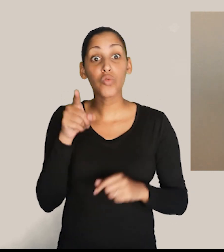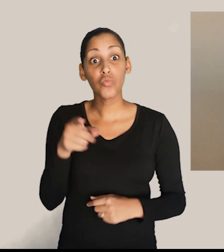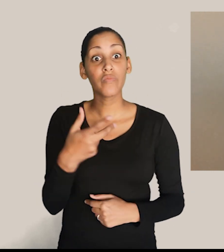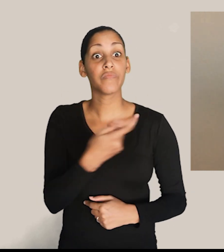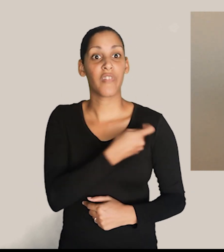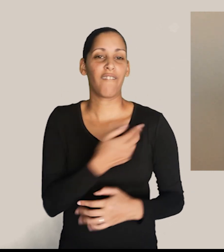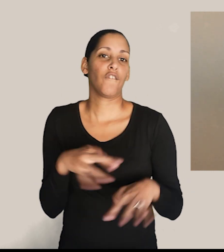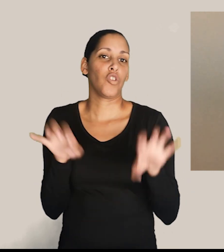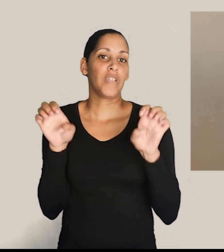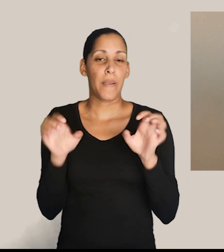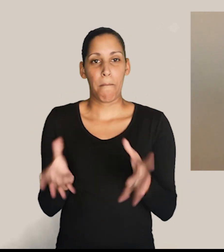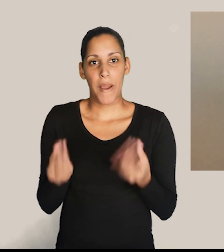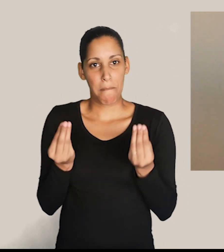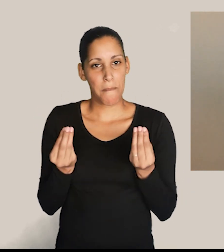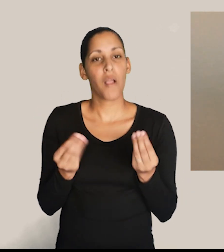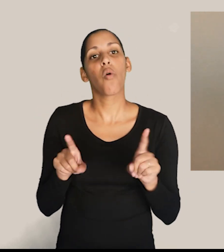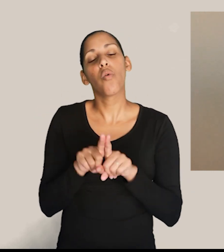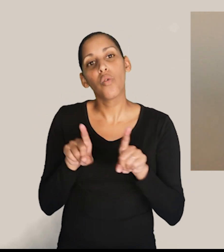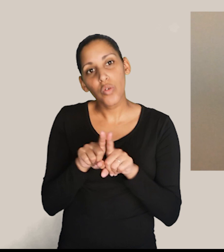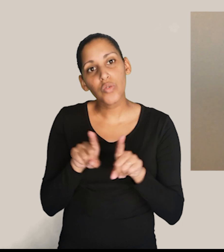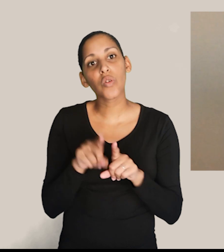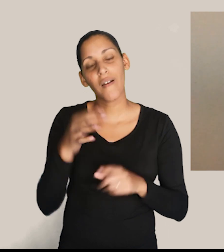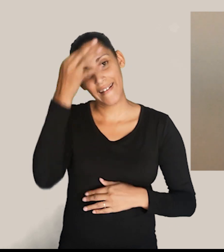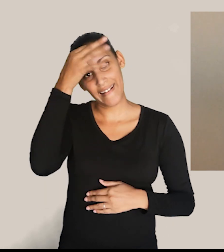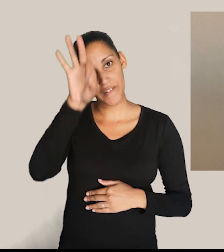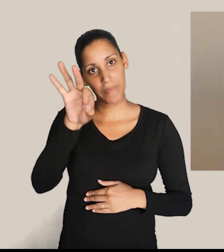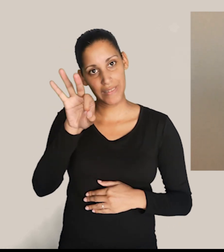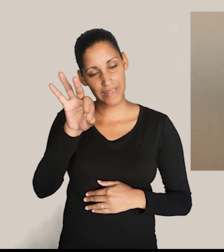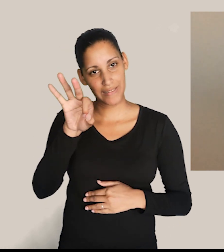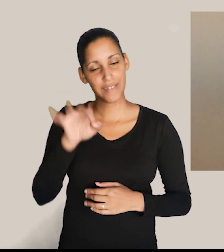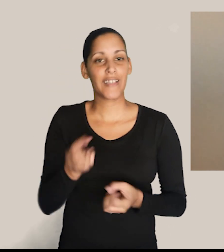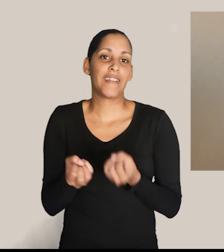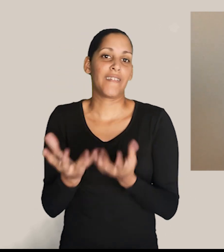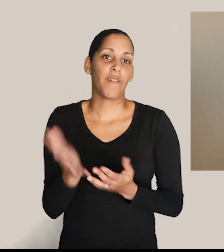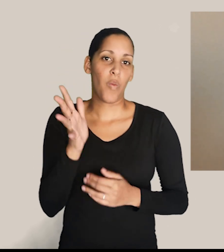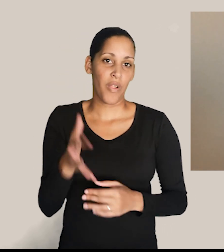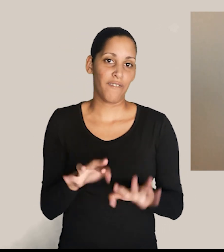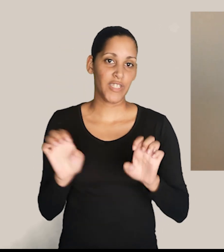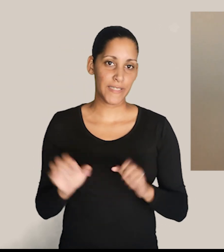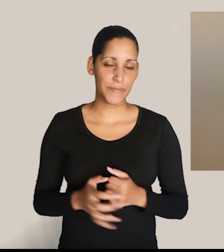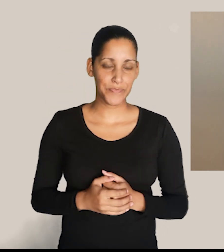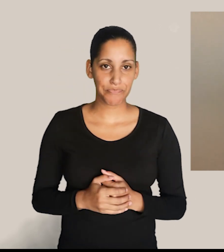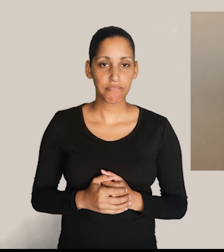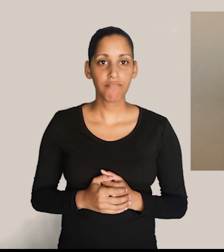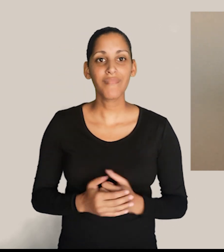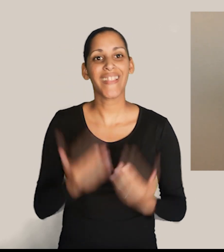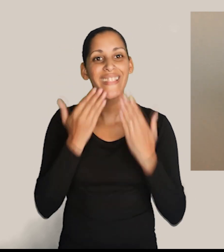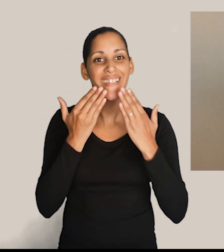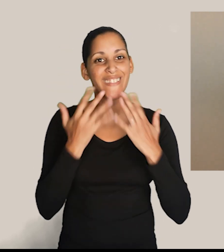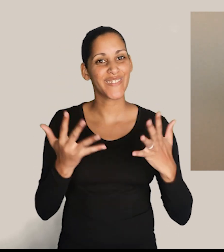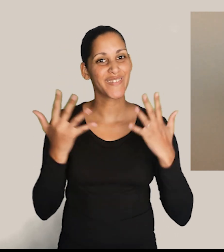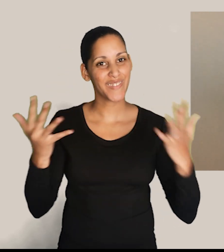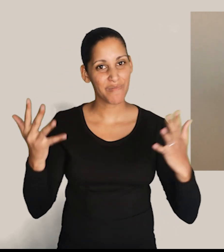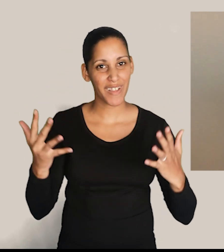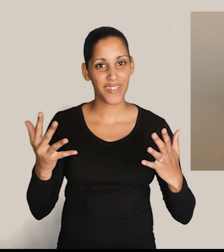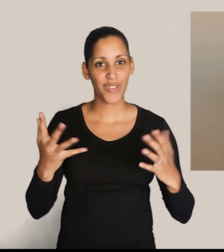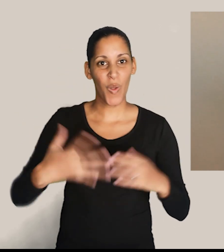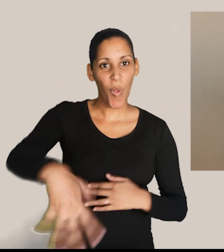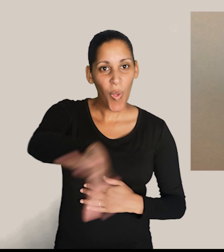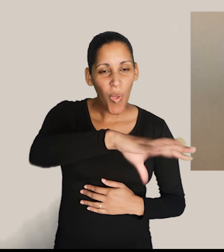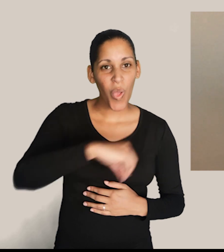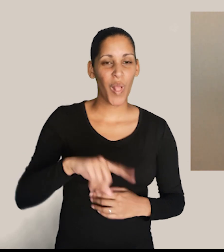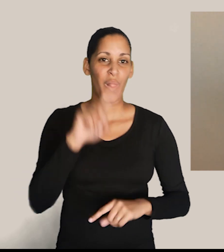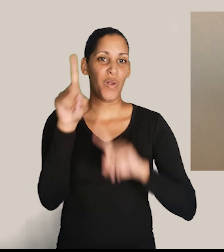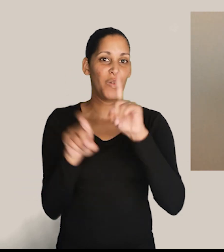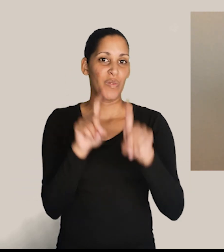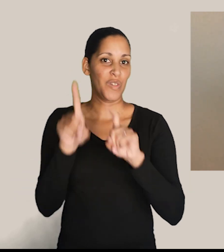not, however, you will receive the vaccine for free and it'll be funded by the government. Thank you so much for all